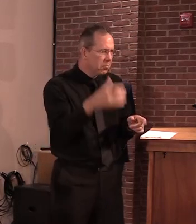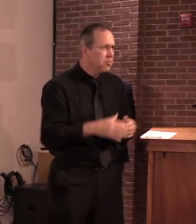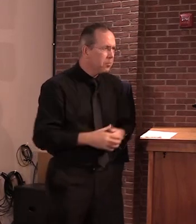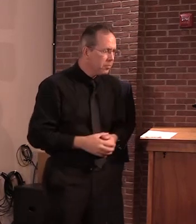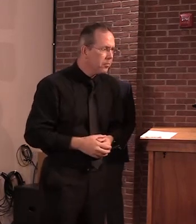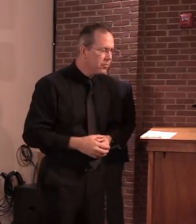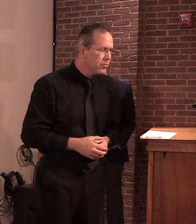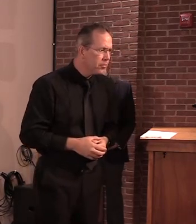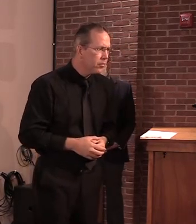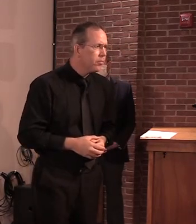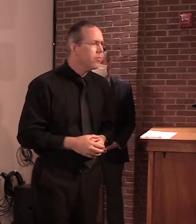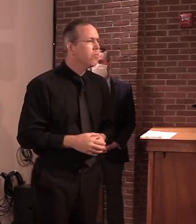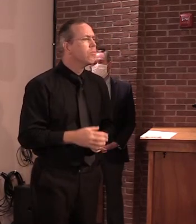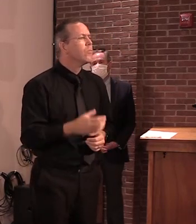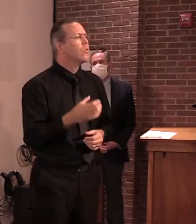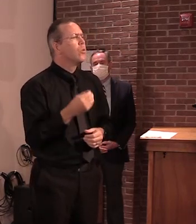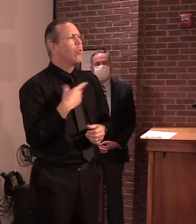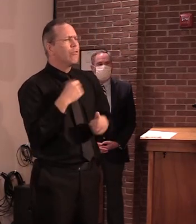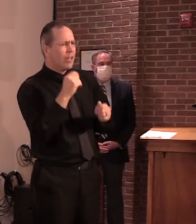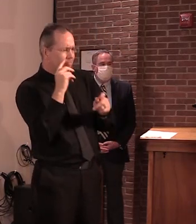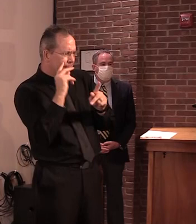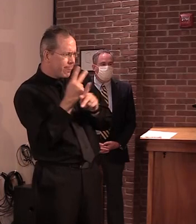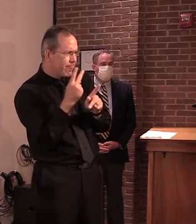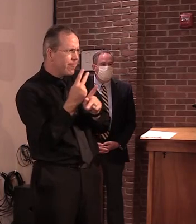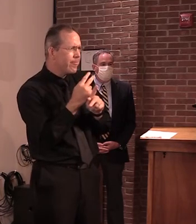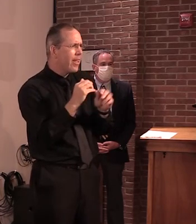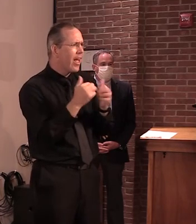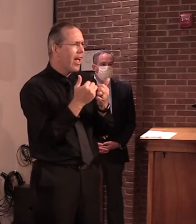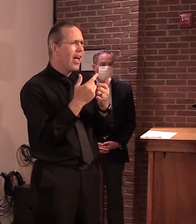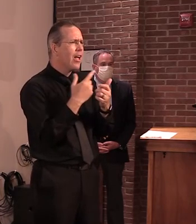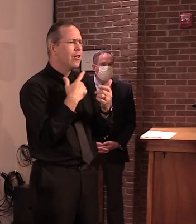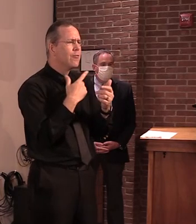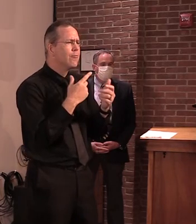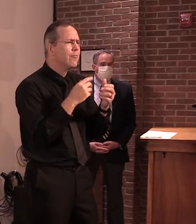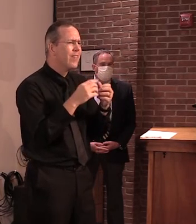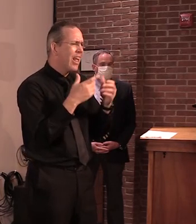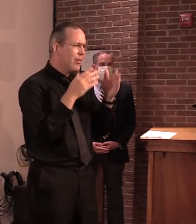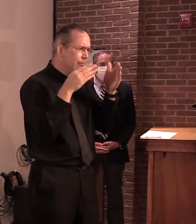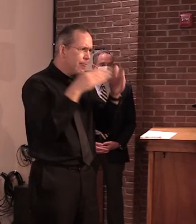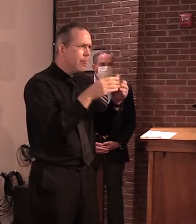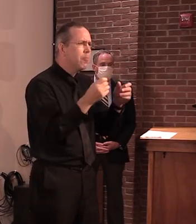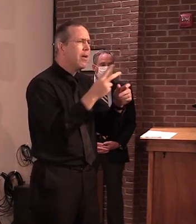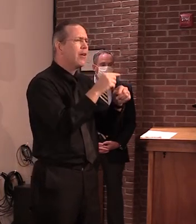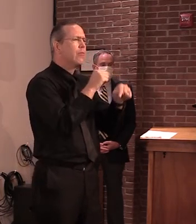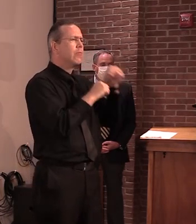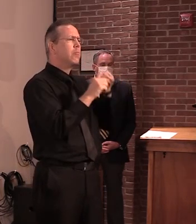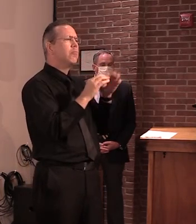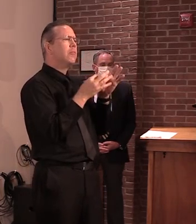contemplate what we can do better, but it really is about the basics, and they still exist. So